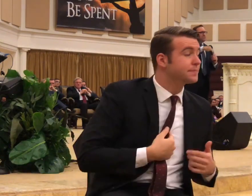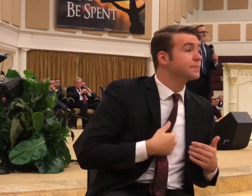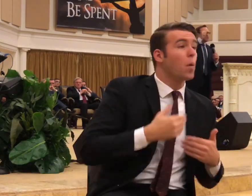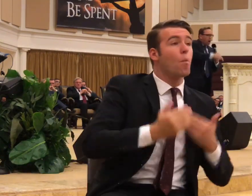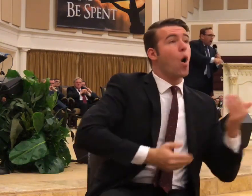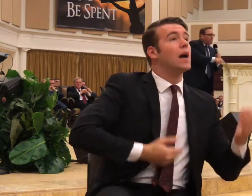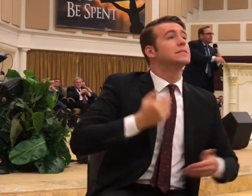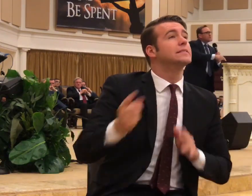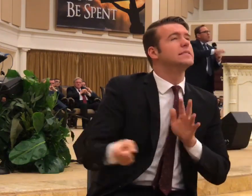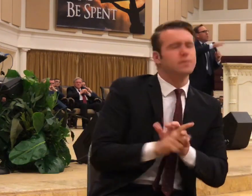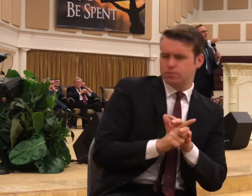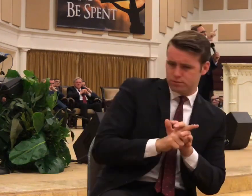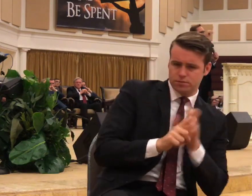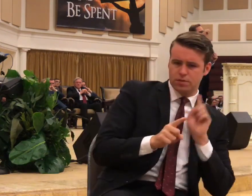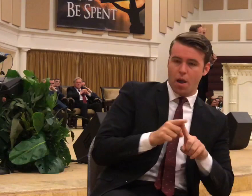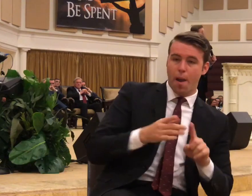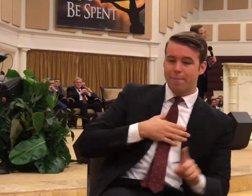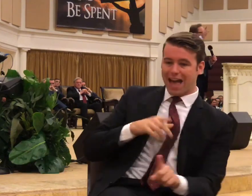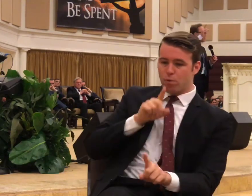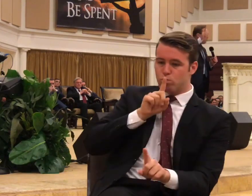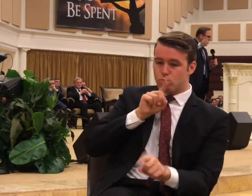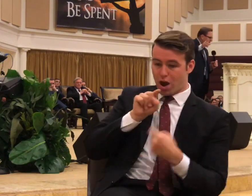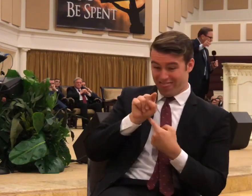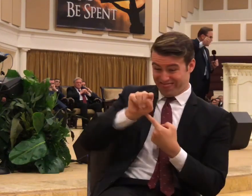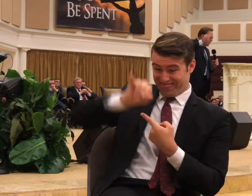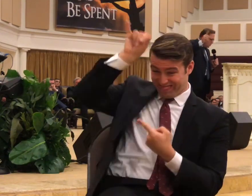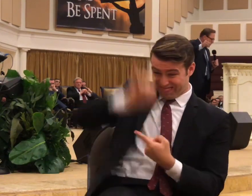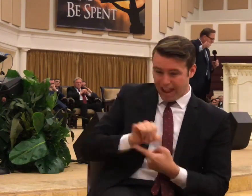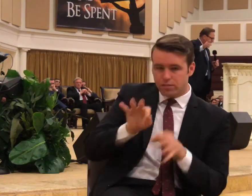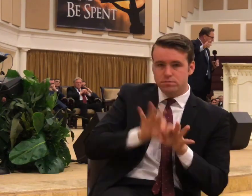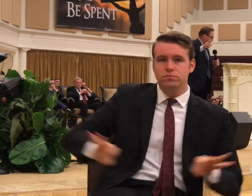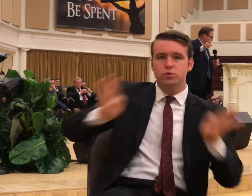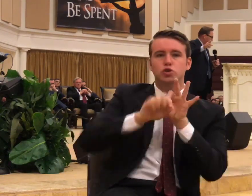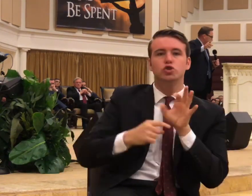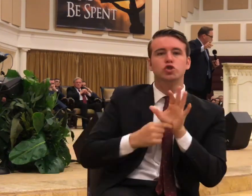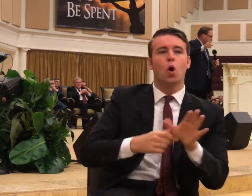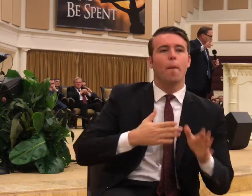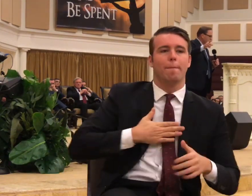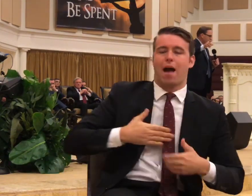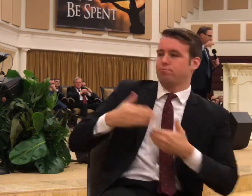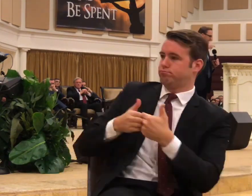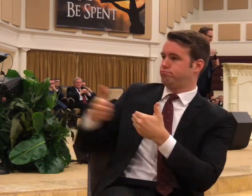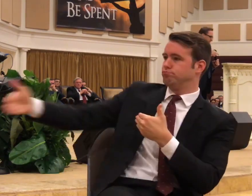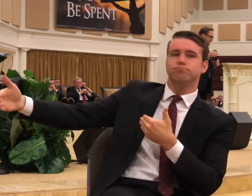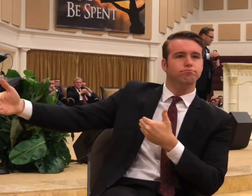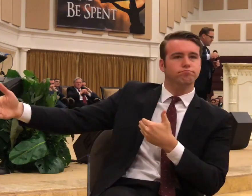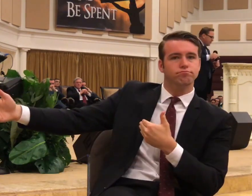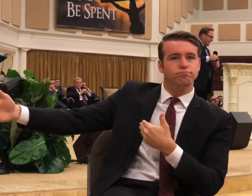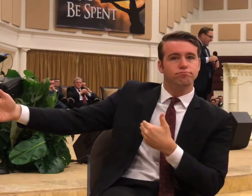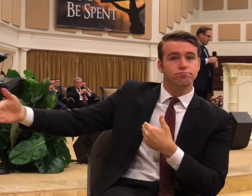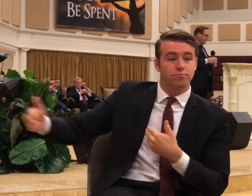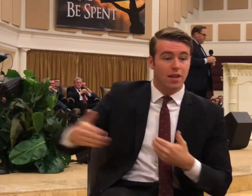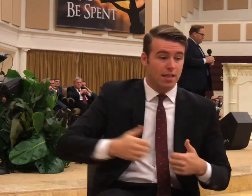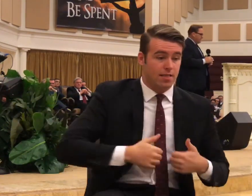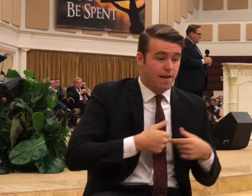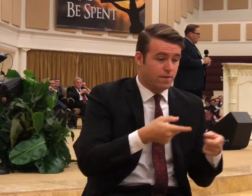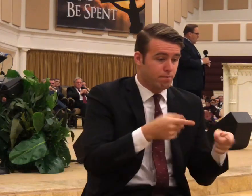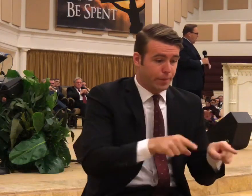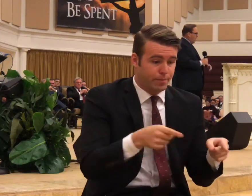incident determines what kind of man or woman you become. The incidents of your